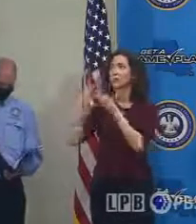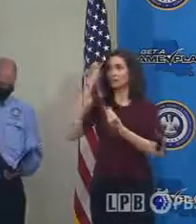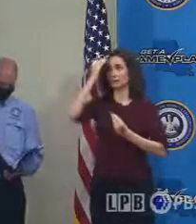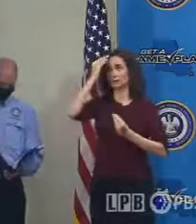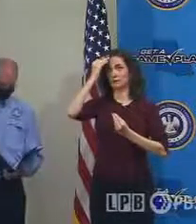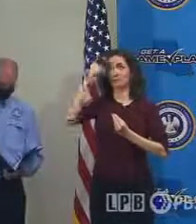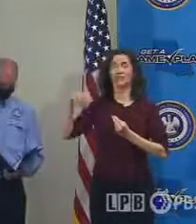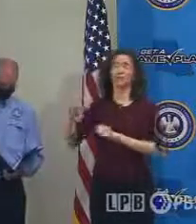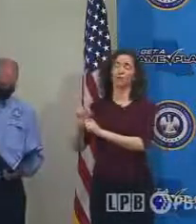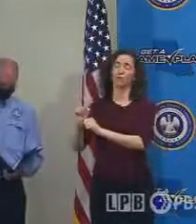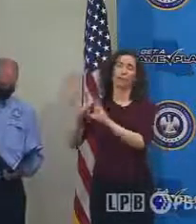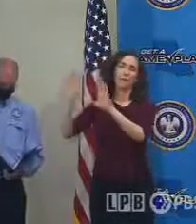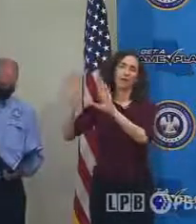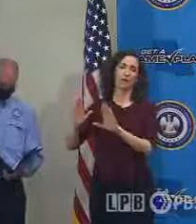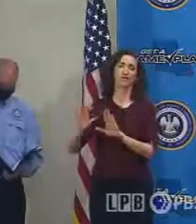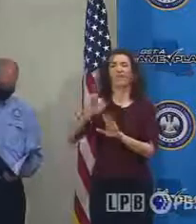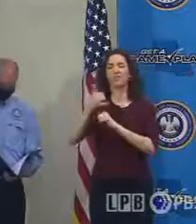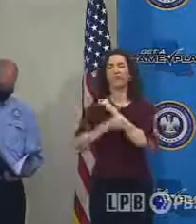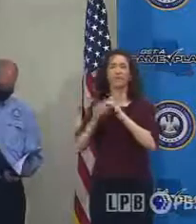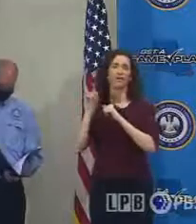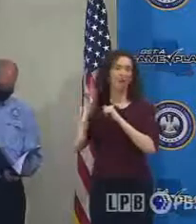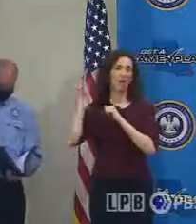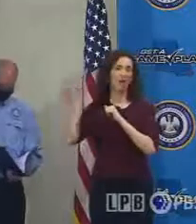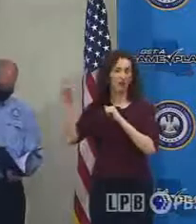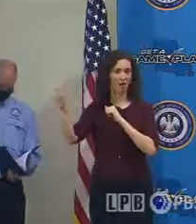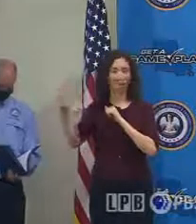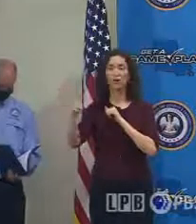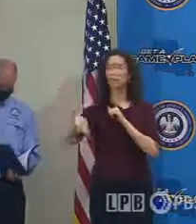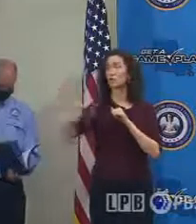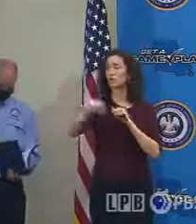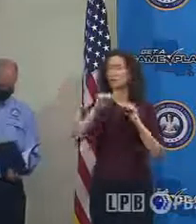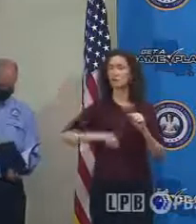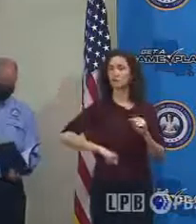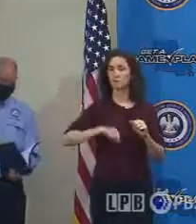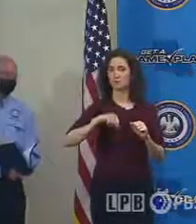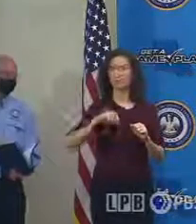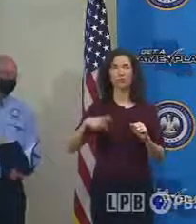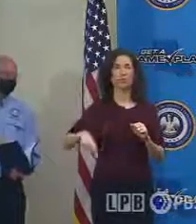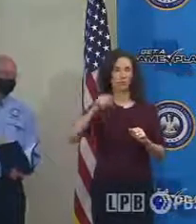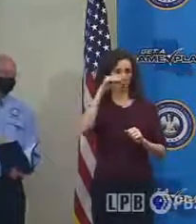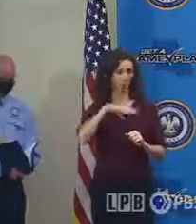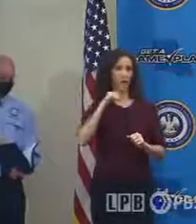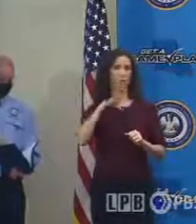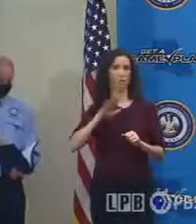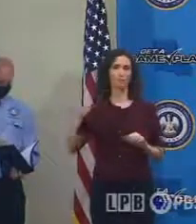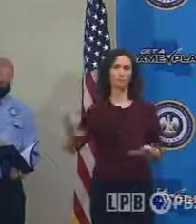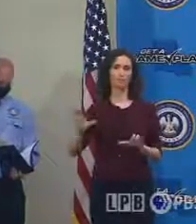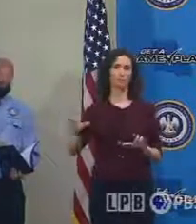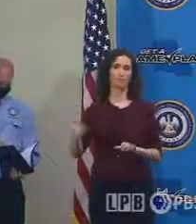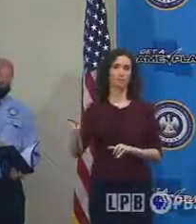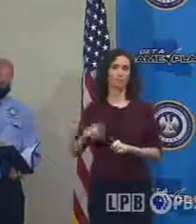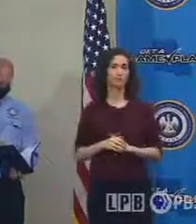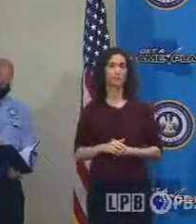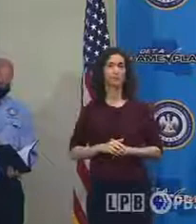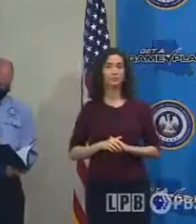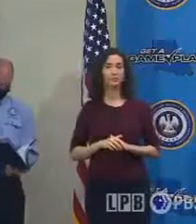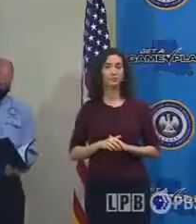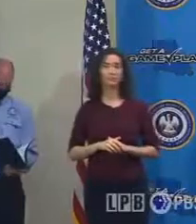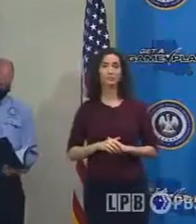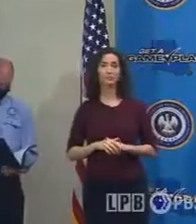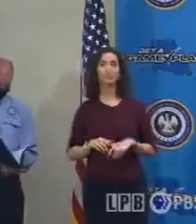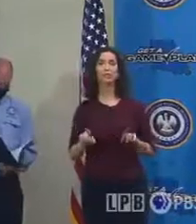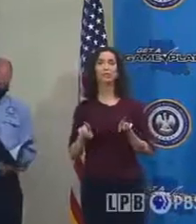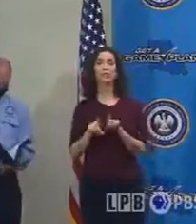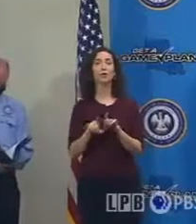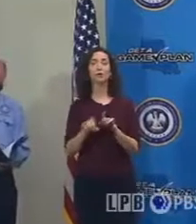doing remarkable work overseas, and you can be very proud of what those men and women are doing there. I would also like to thank